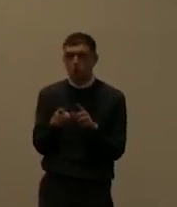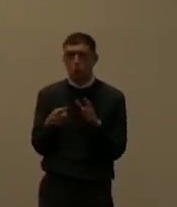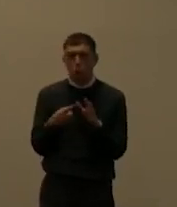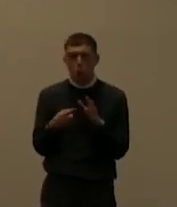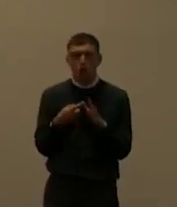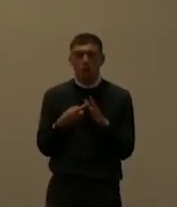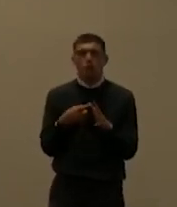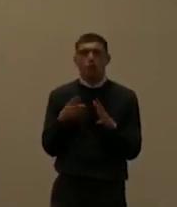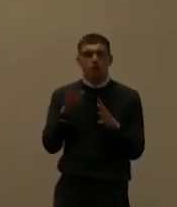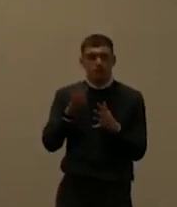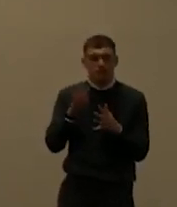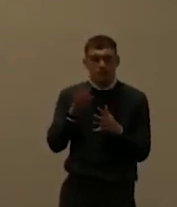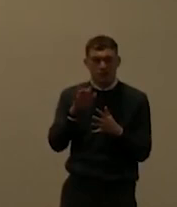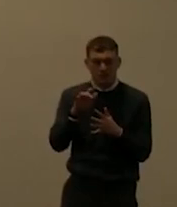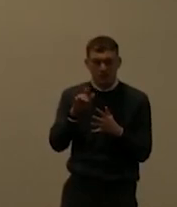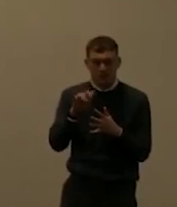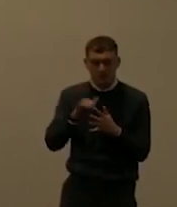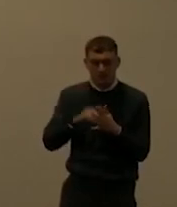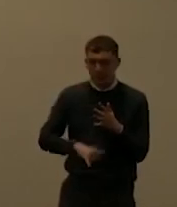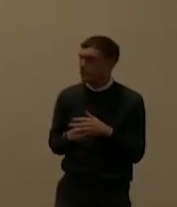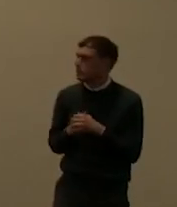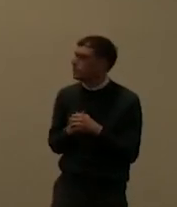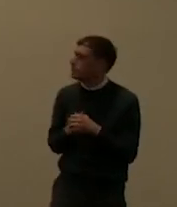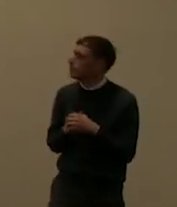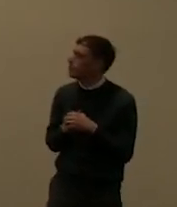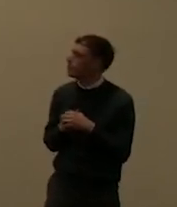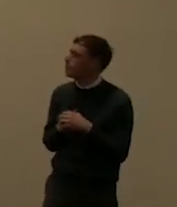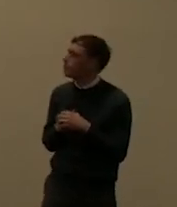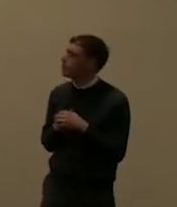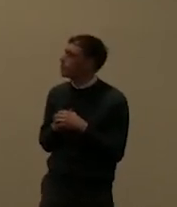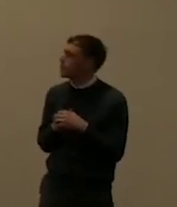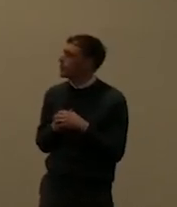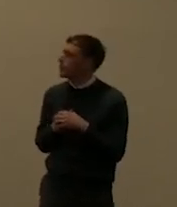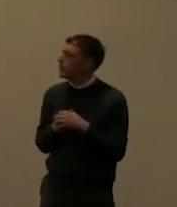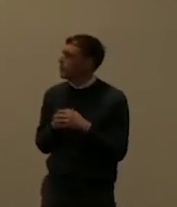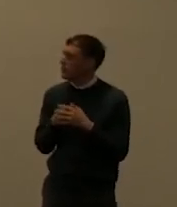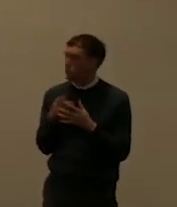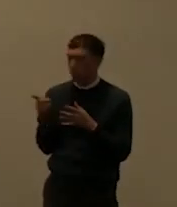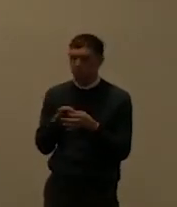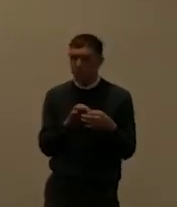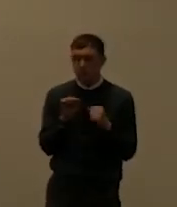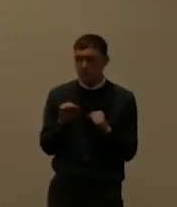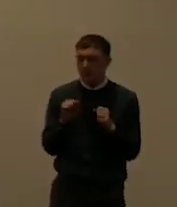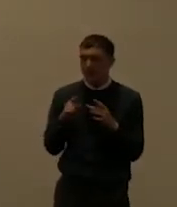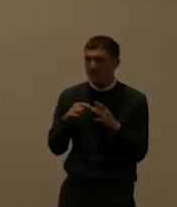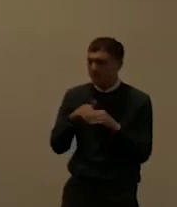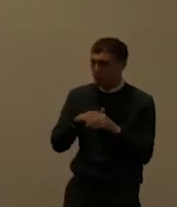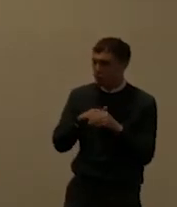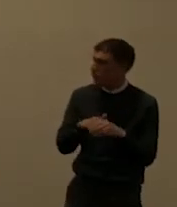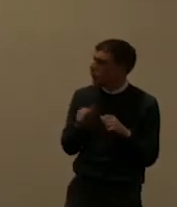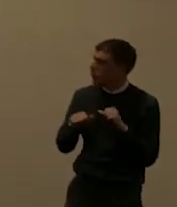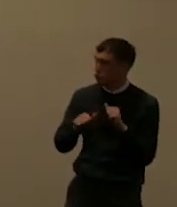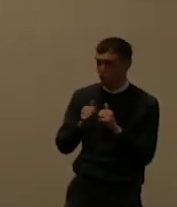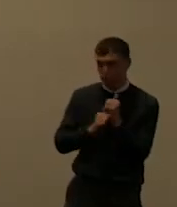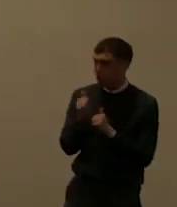automation template to configure or to provision the whole infrastructure here. Okay. So